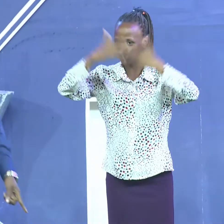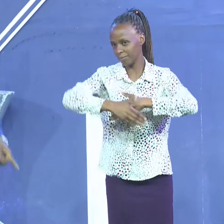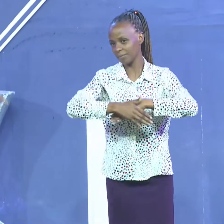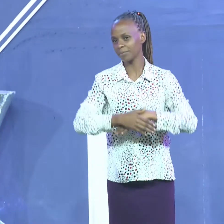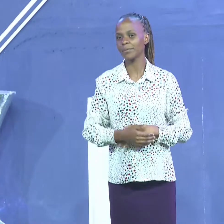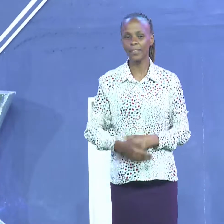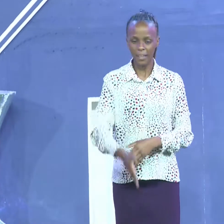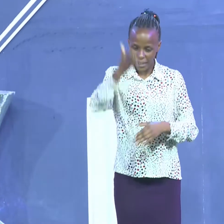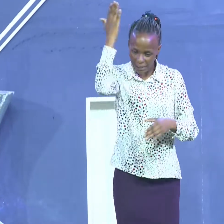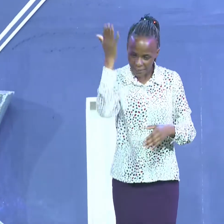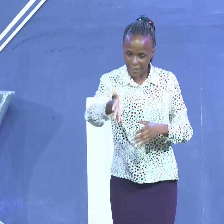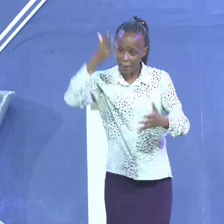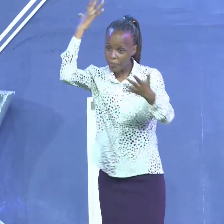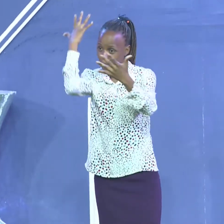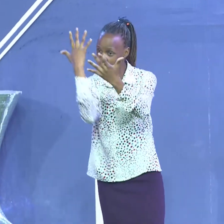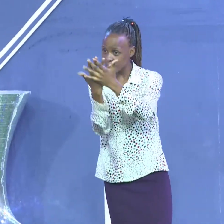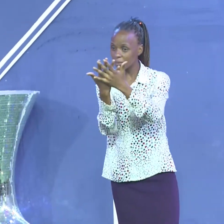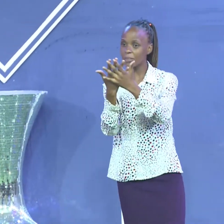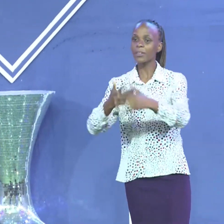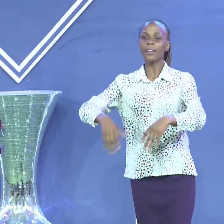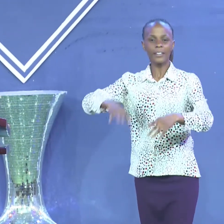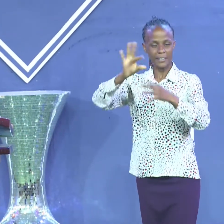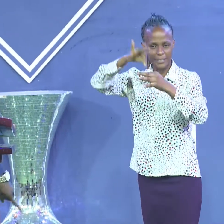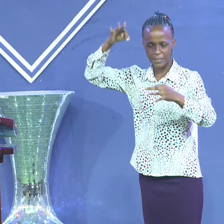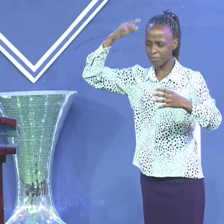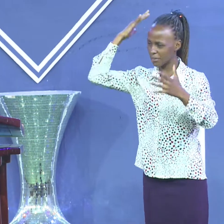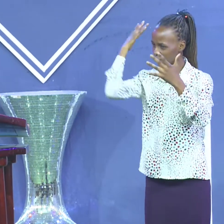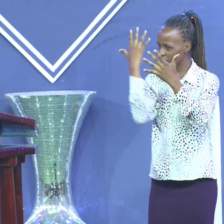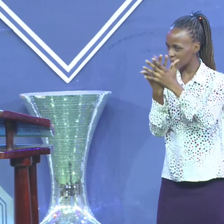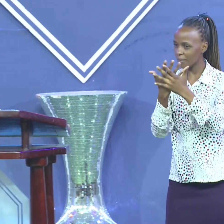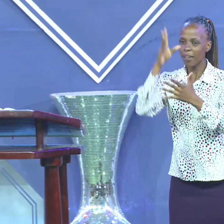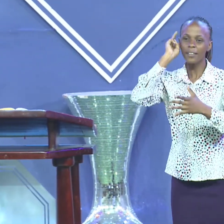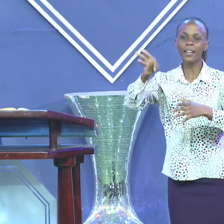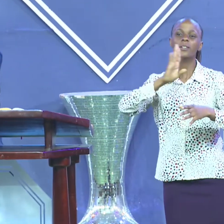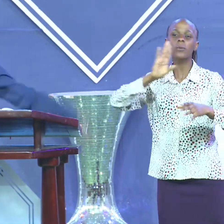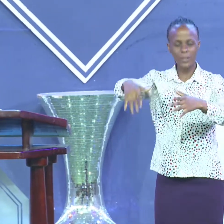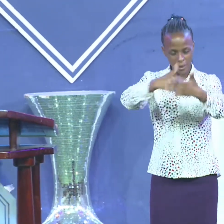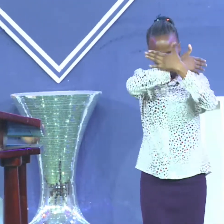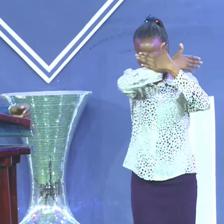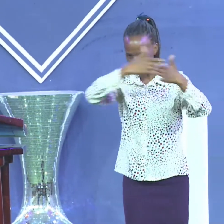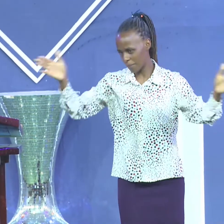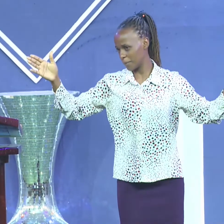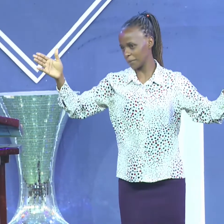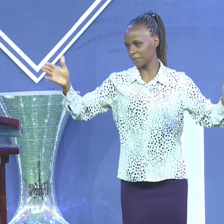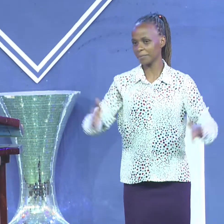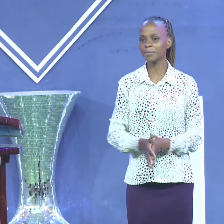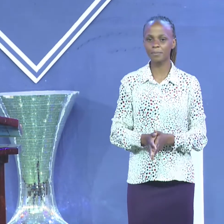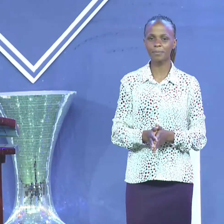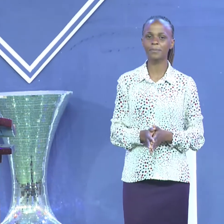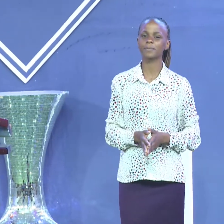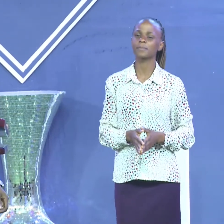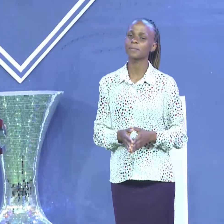tonight, there are prisons, the spiritual prisons that are going to be opened.